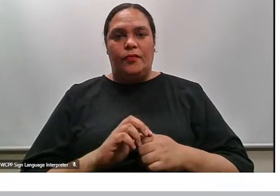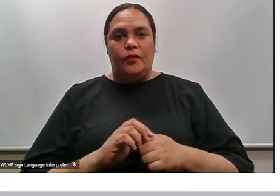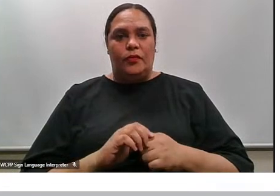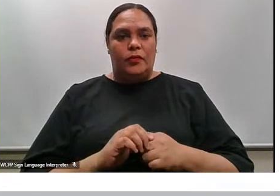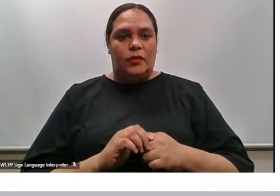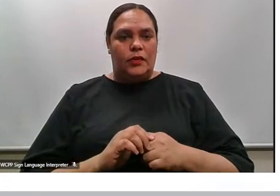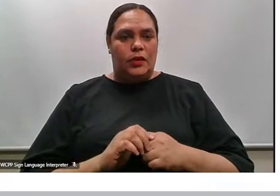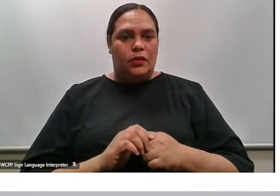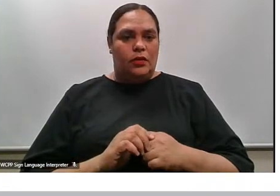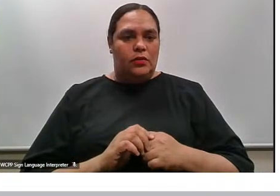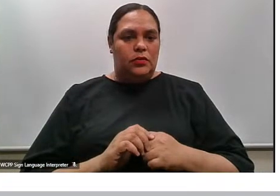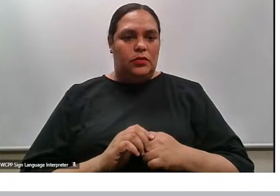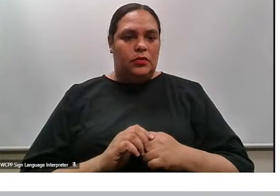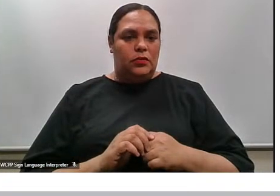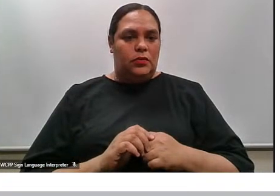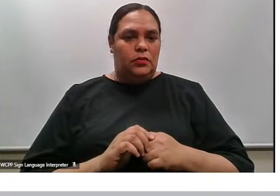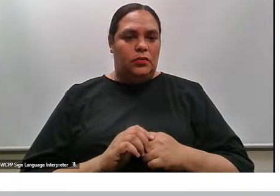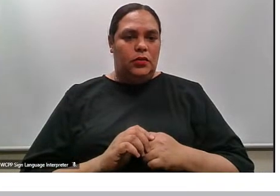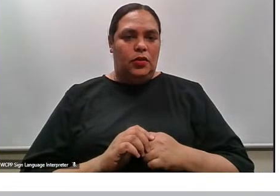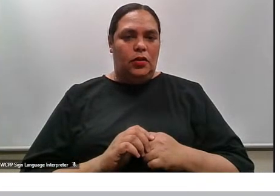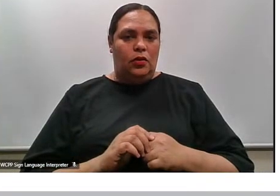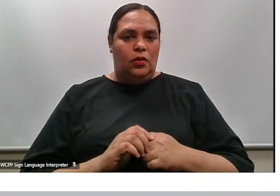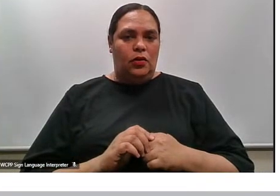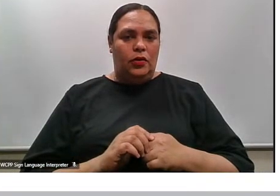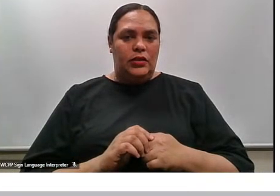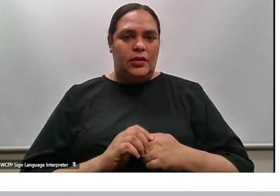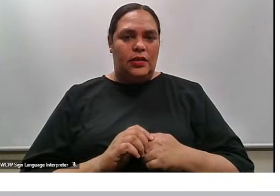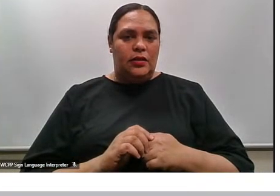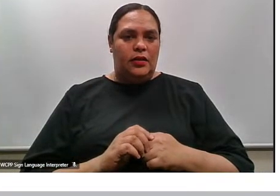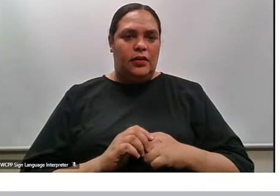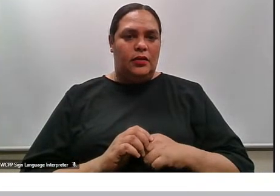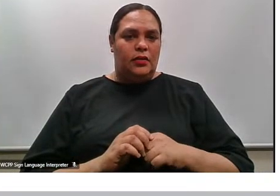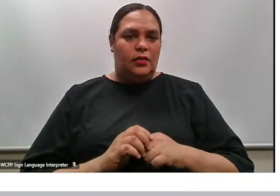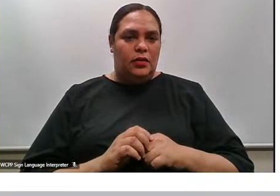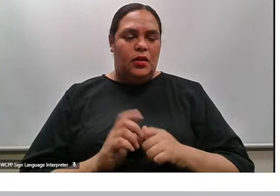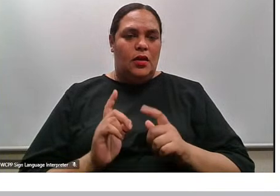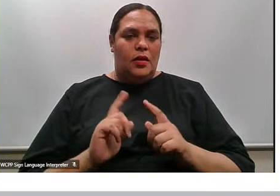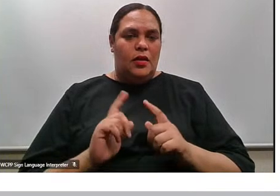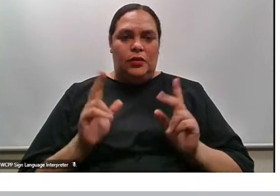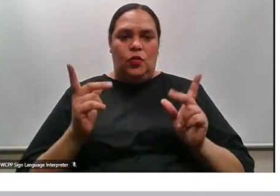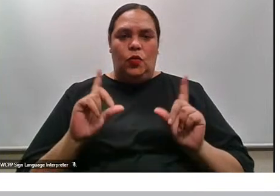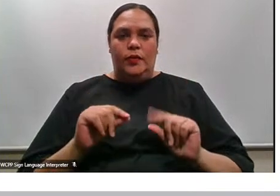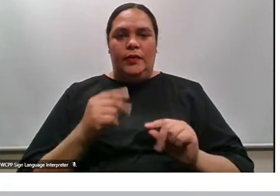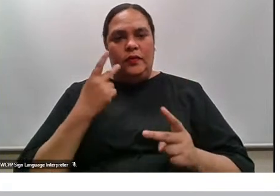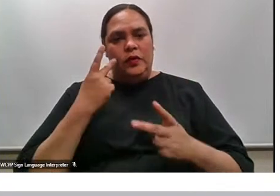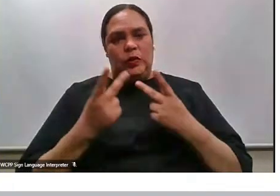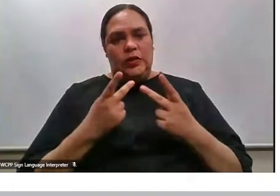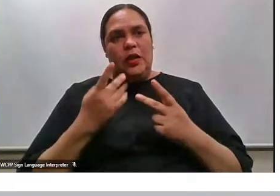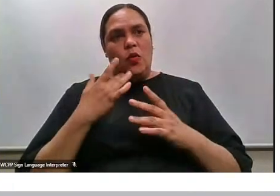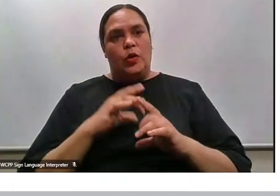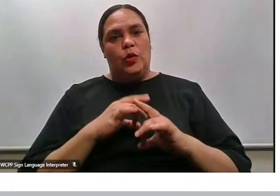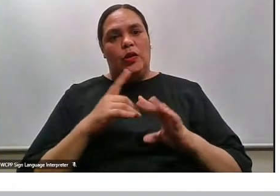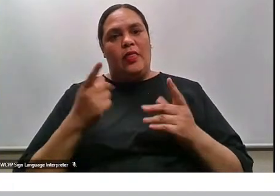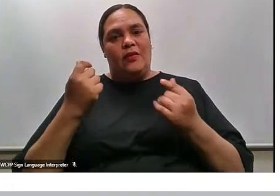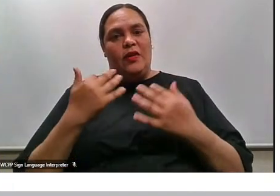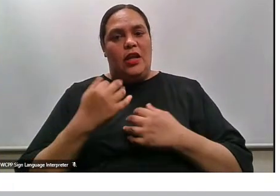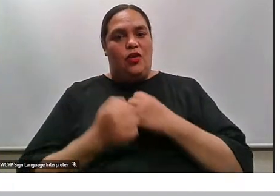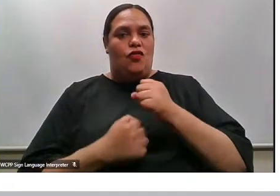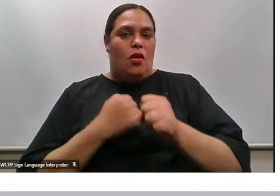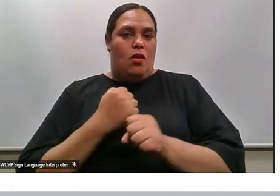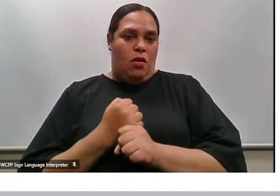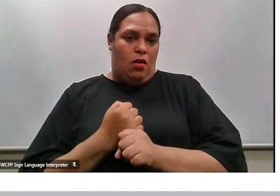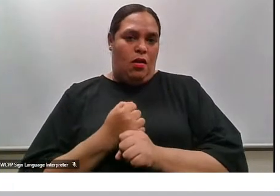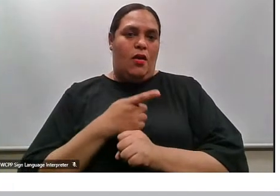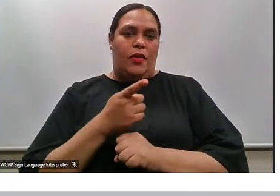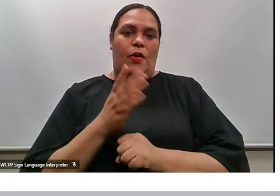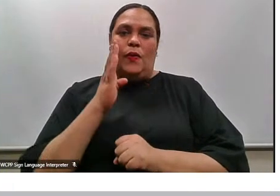99. I think it was, it is wonderful to see that, you know, at the beginning of this financial year, there